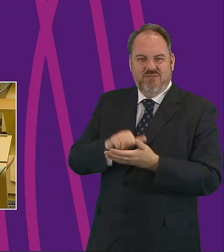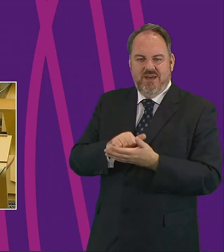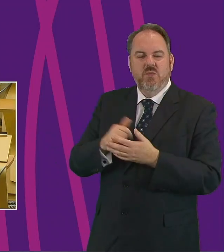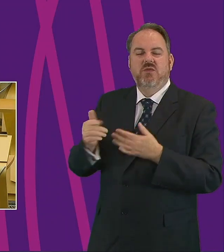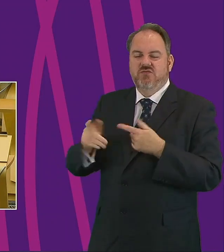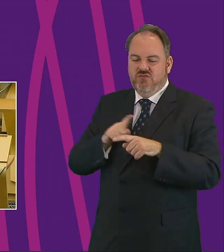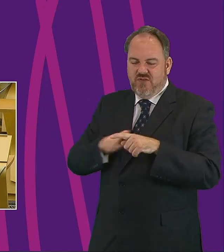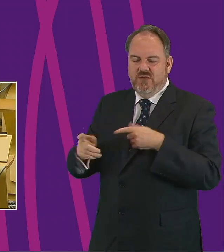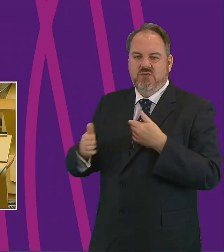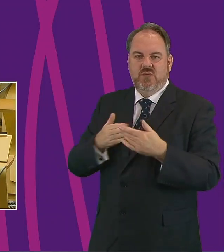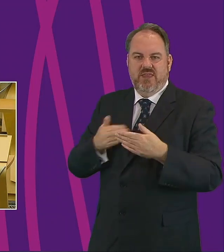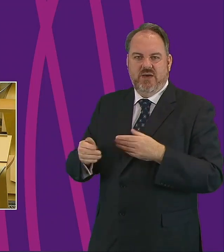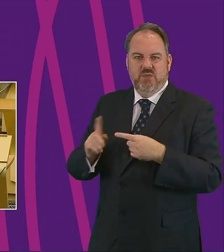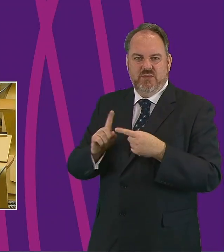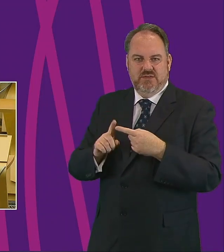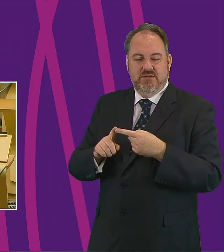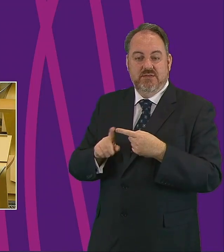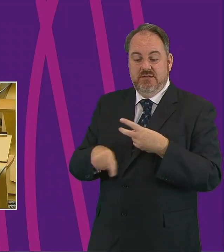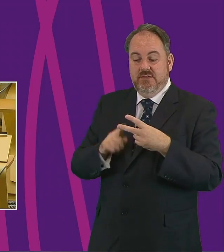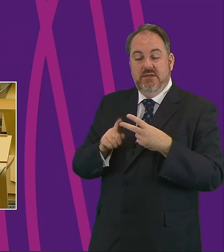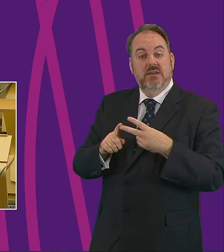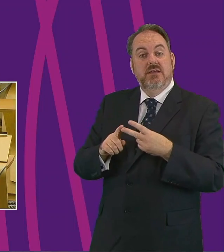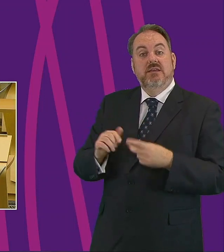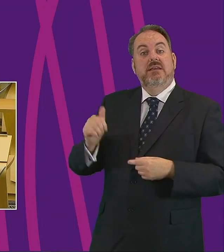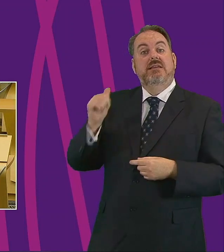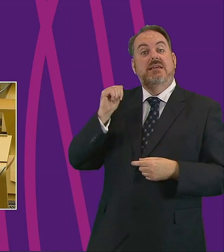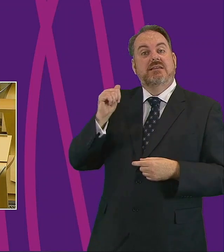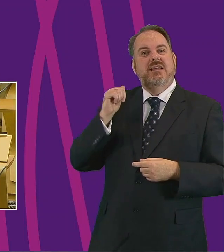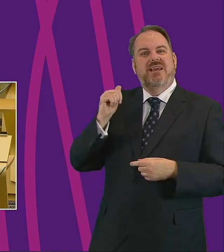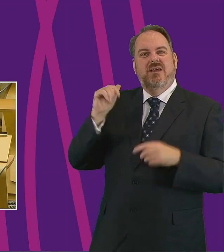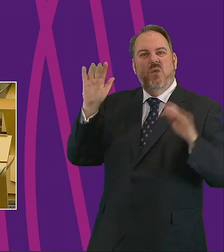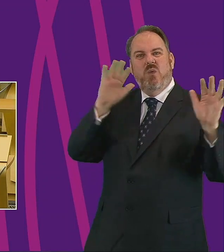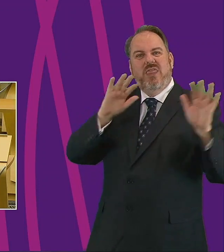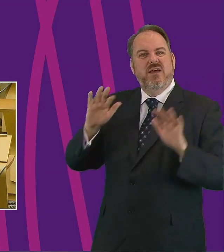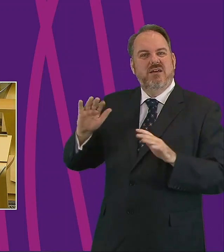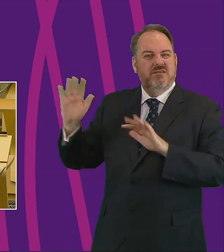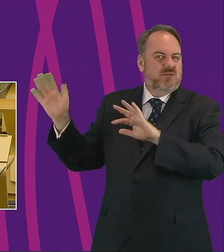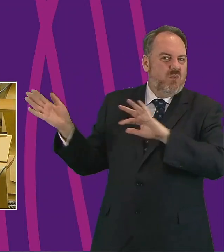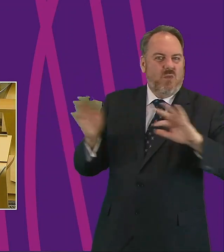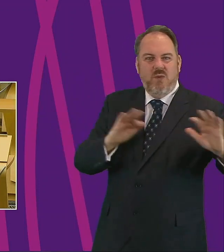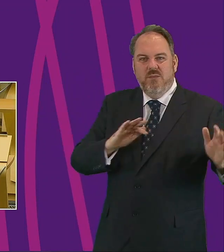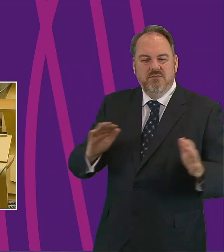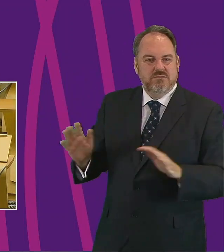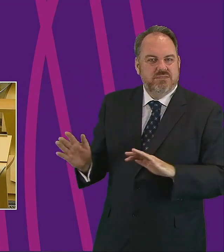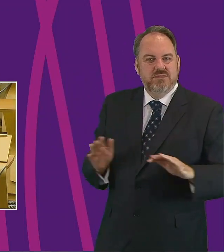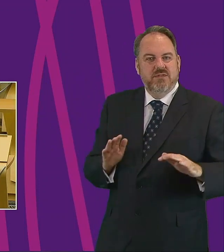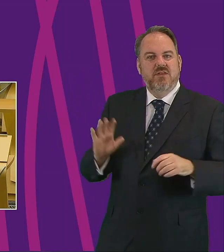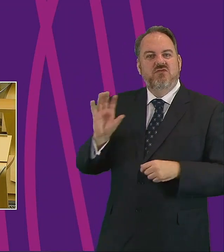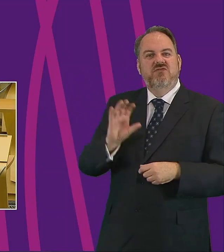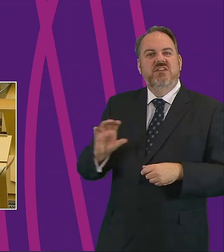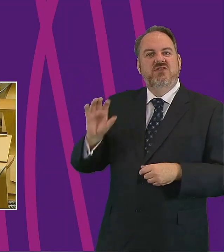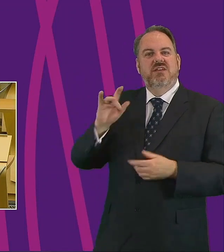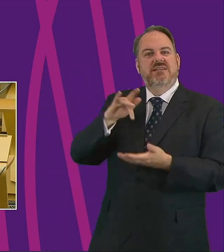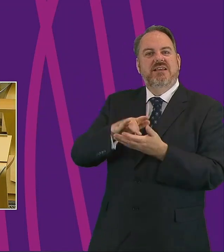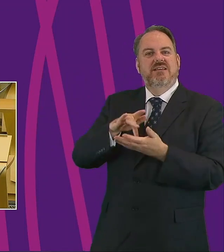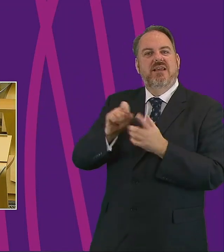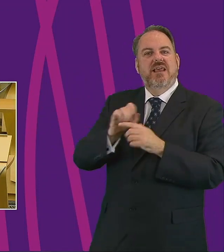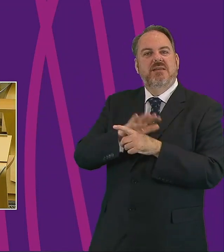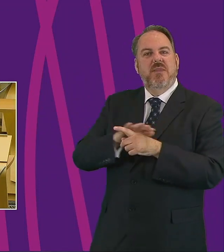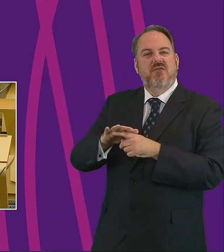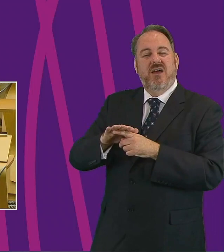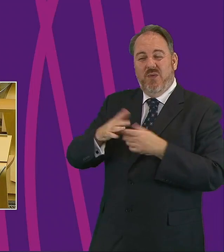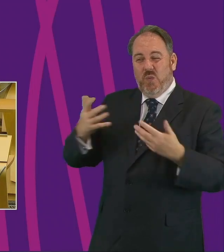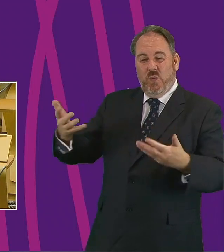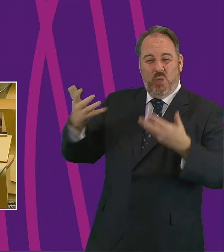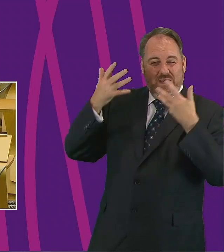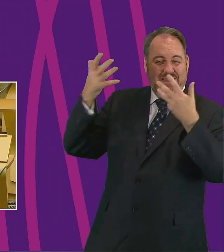had, yesterday we had a weather-related problem. The regional testing centre in Edinburgh, for example, had to close because of high winds, which